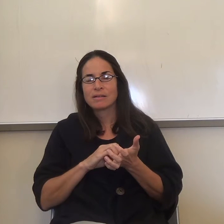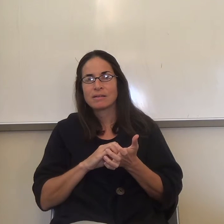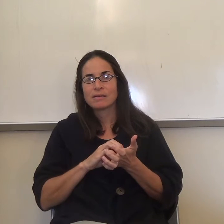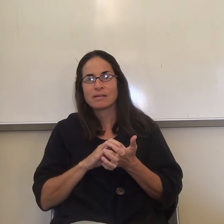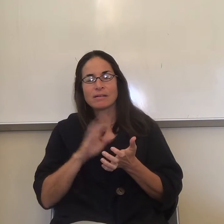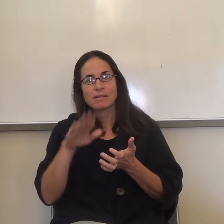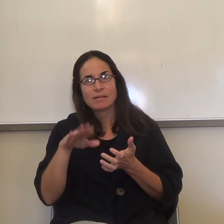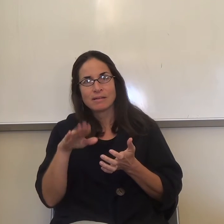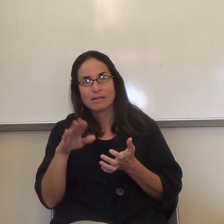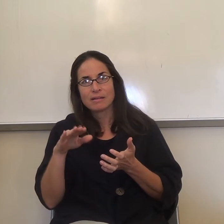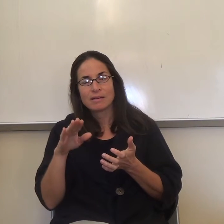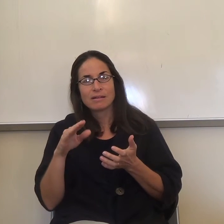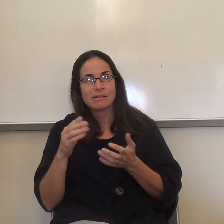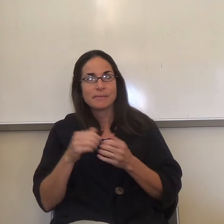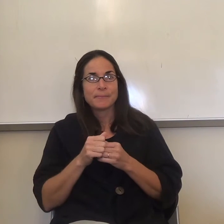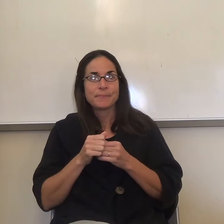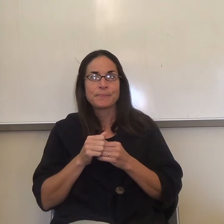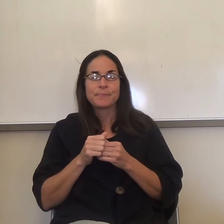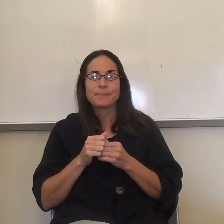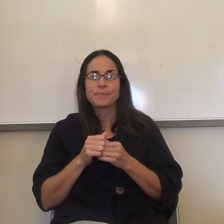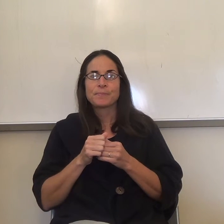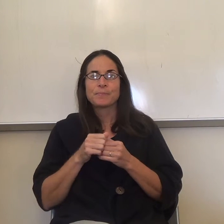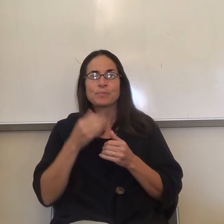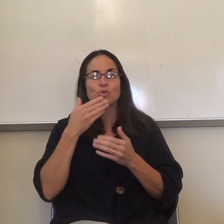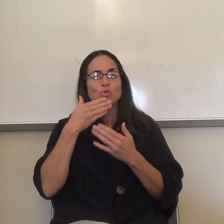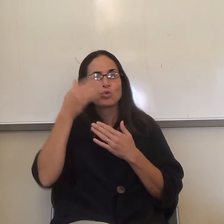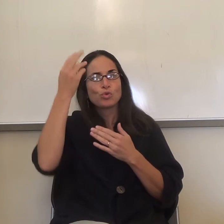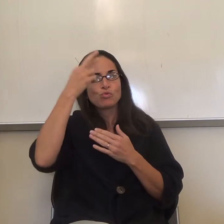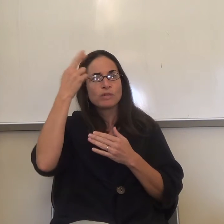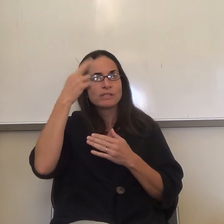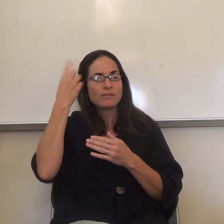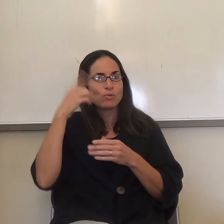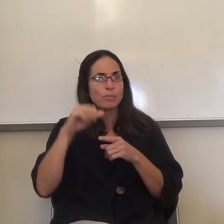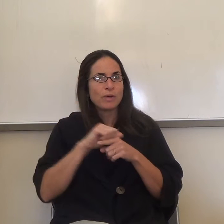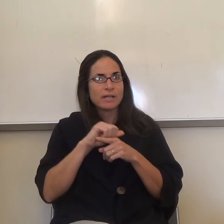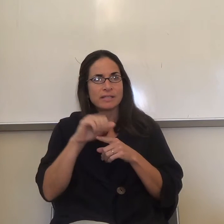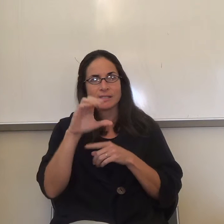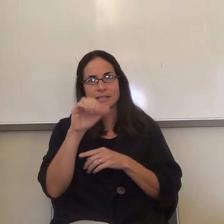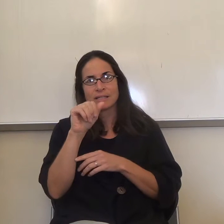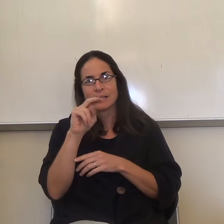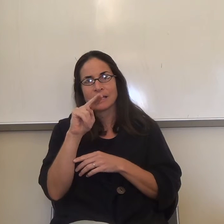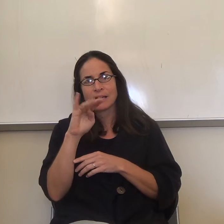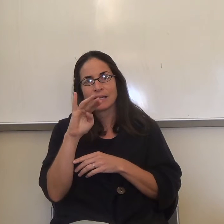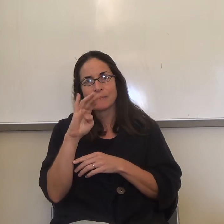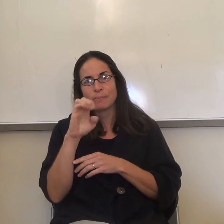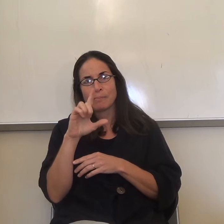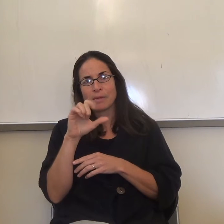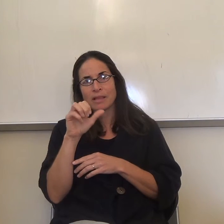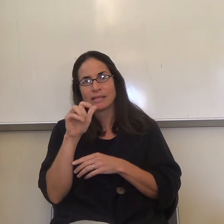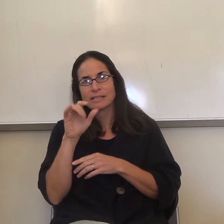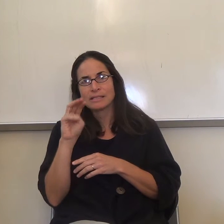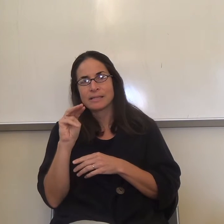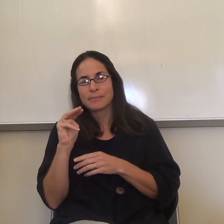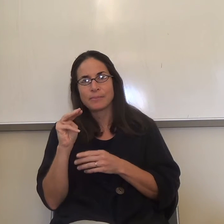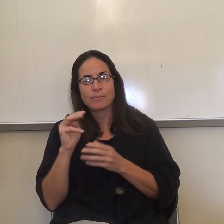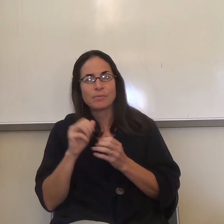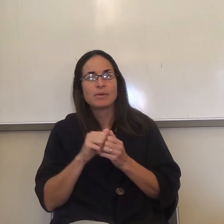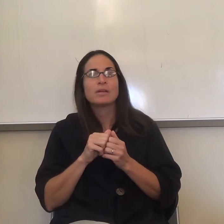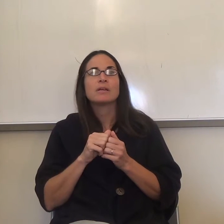Nobody has a question about good reasons to practice cannibalism? What are the good reasons? Yeah, what on